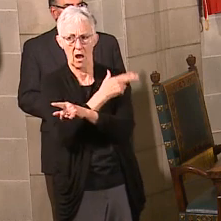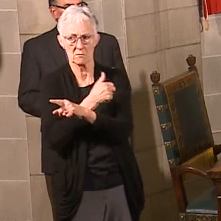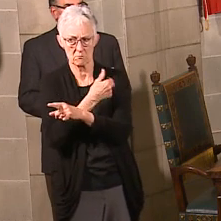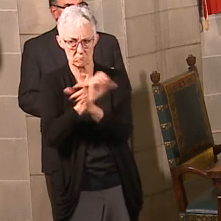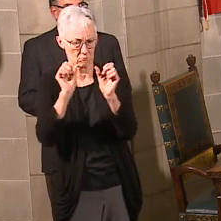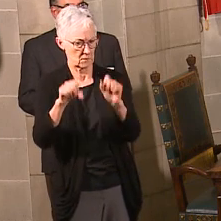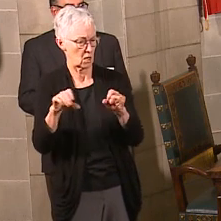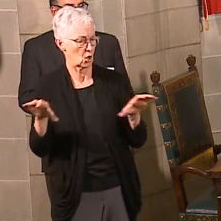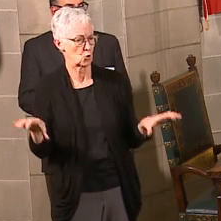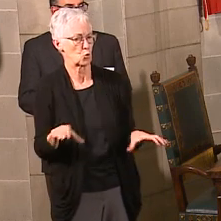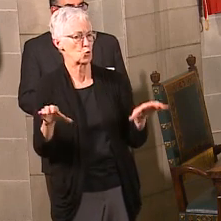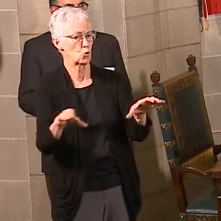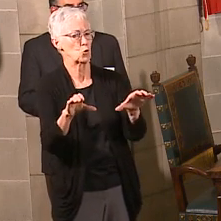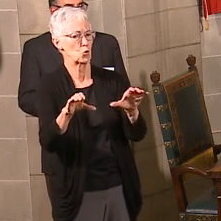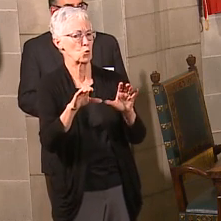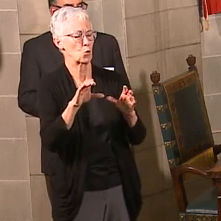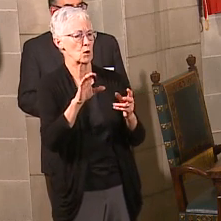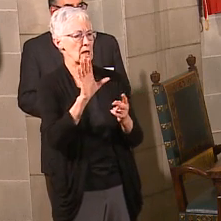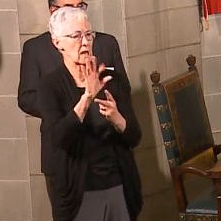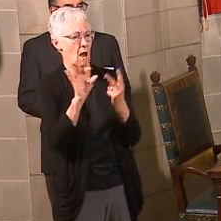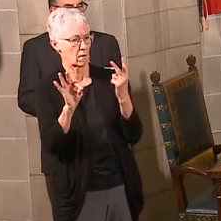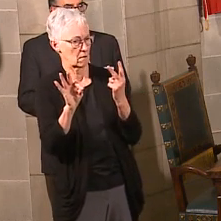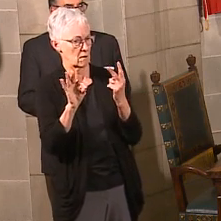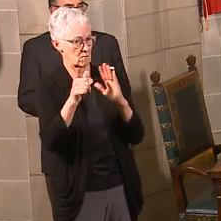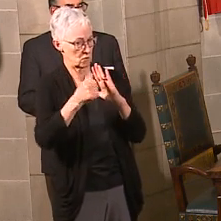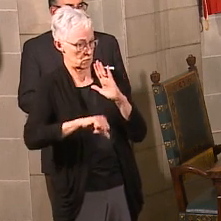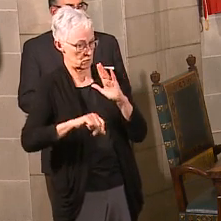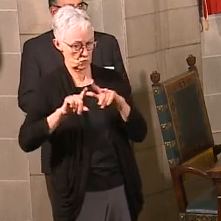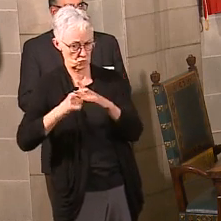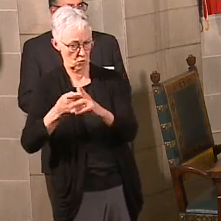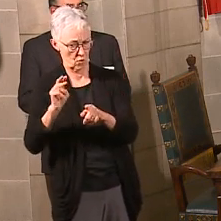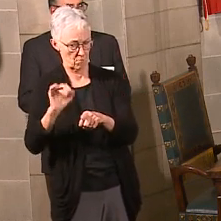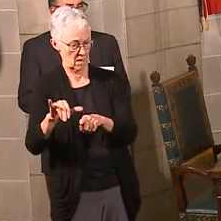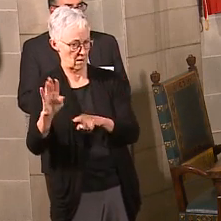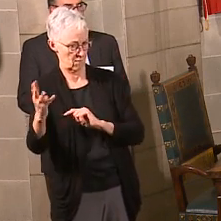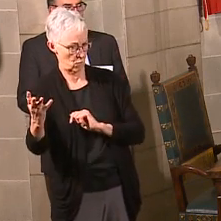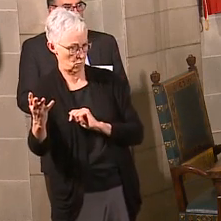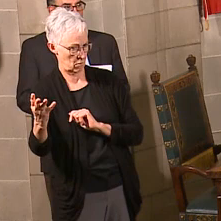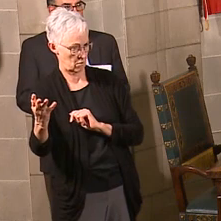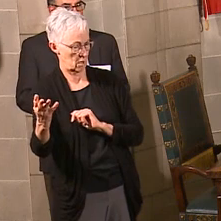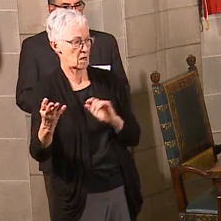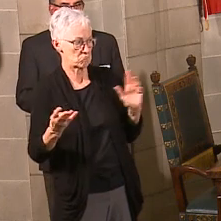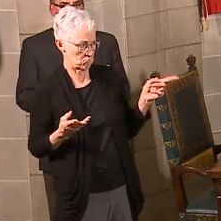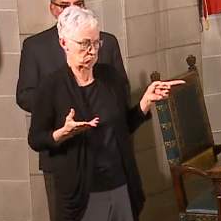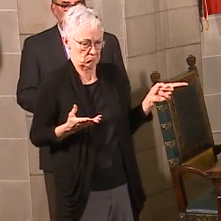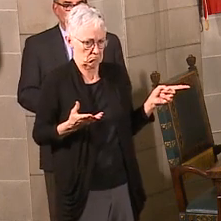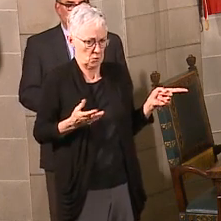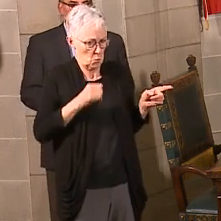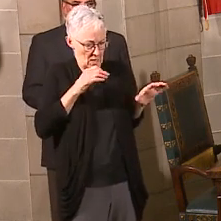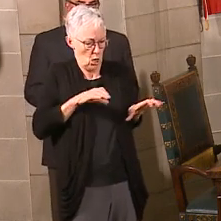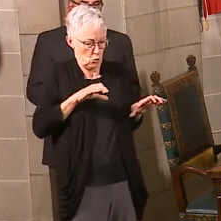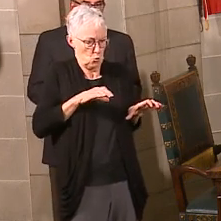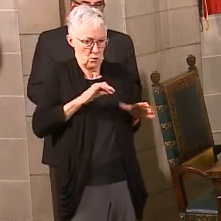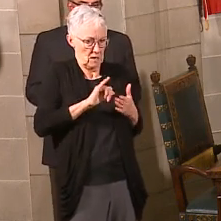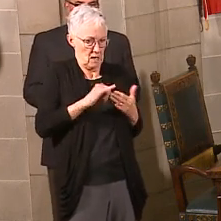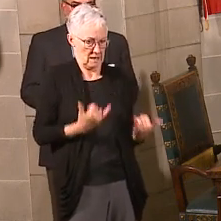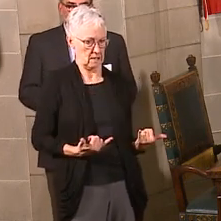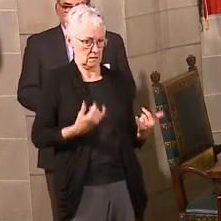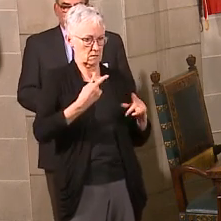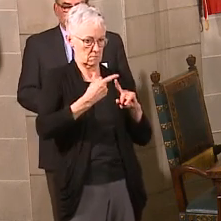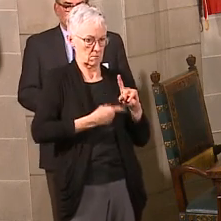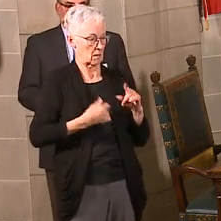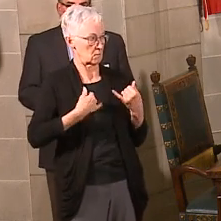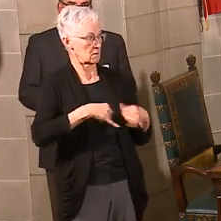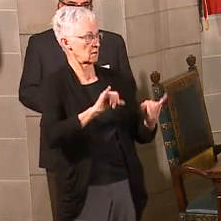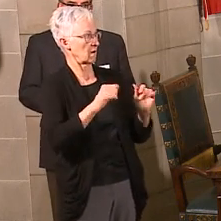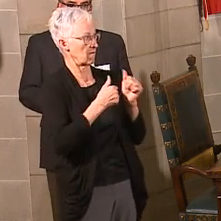these restrictions on elective surgery starting May 4th? So again, we're not doing it this month, so we're going to continue the rest of this month with regard to those